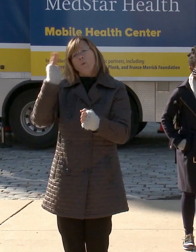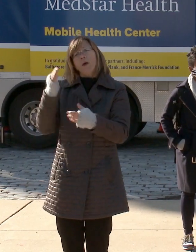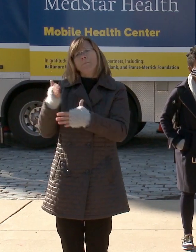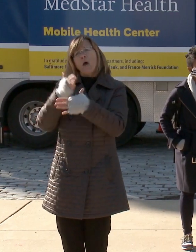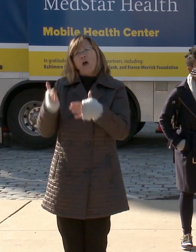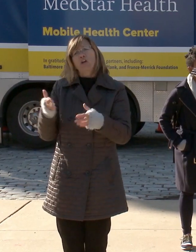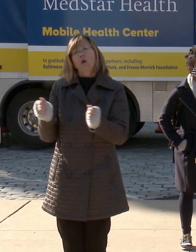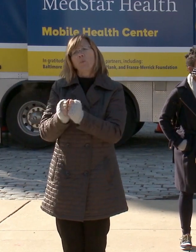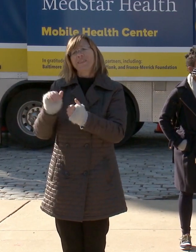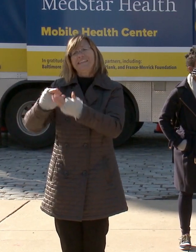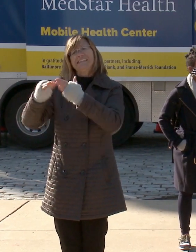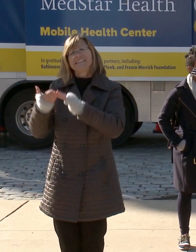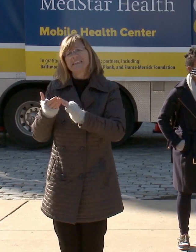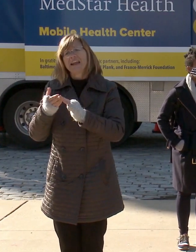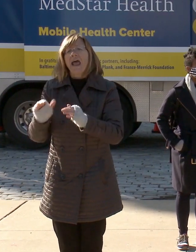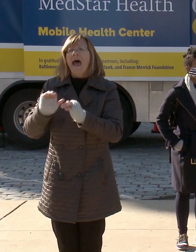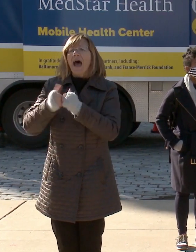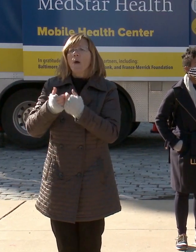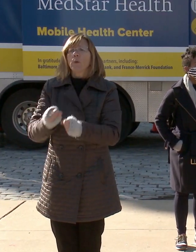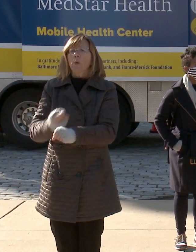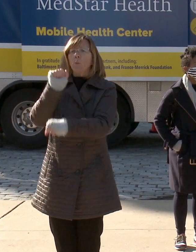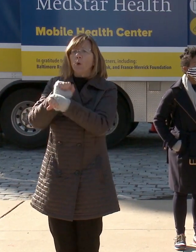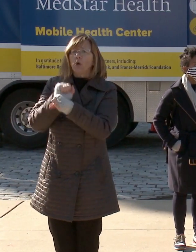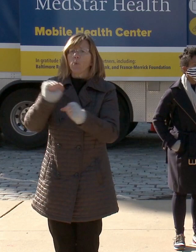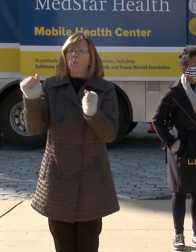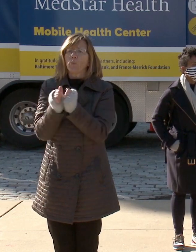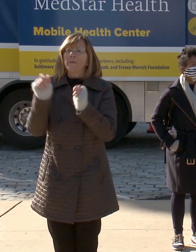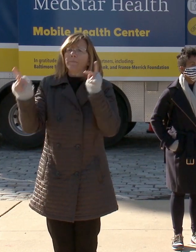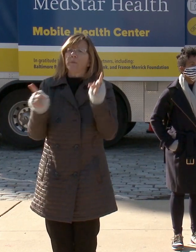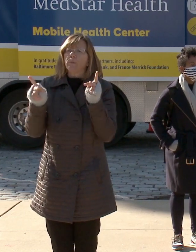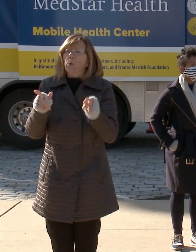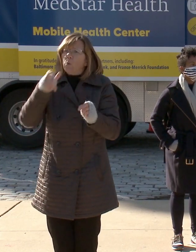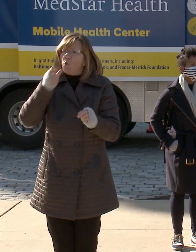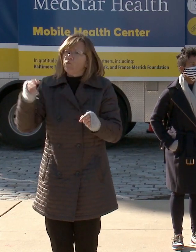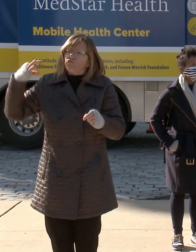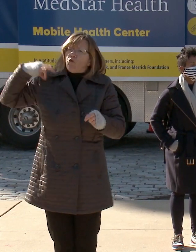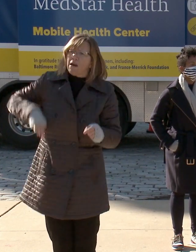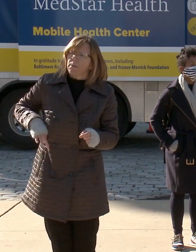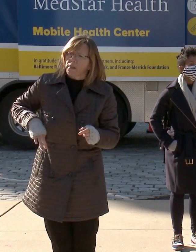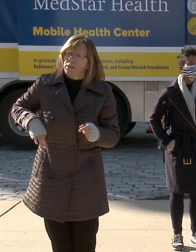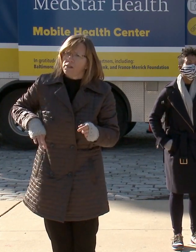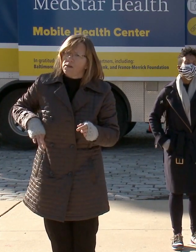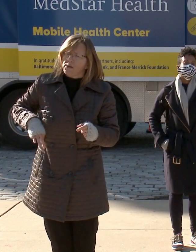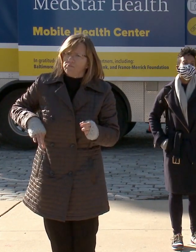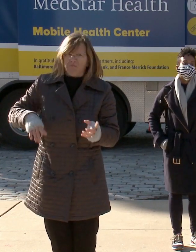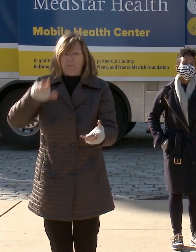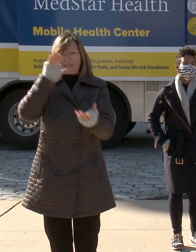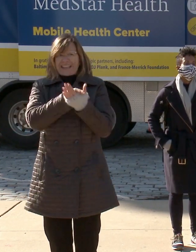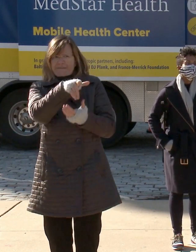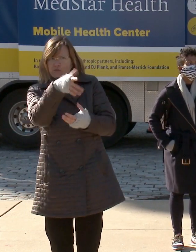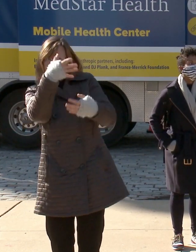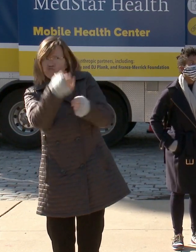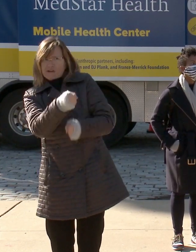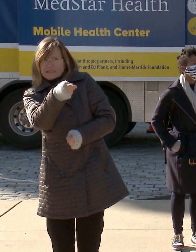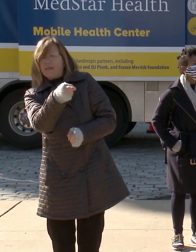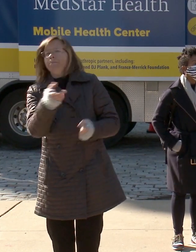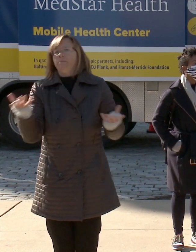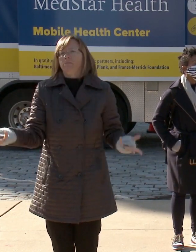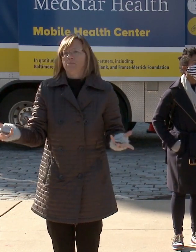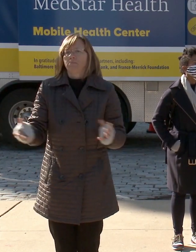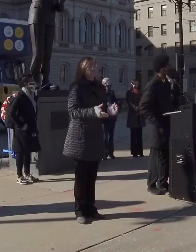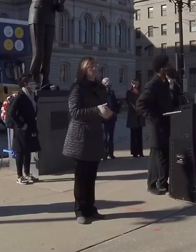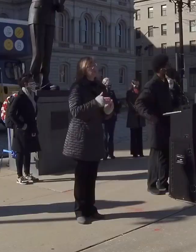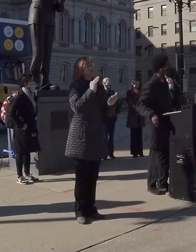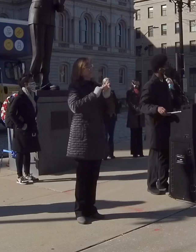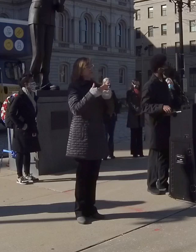about targeting and working with credible messengers to get in the community to make sure that we're getting a message out from every standpoint. Thanks. Thank you,